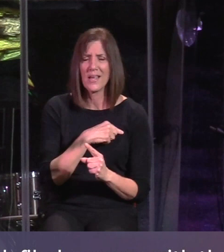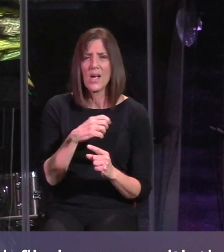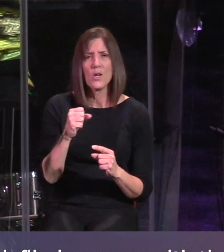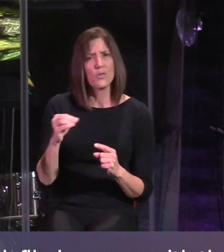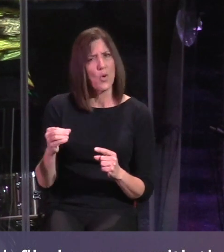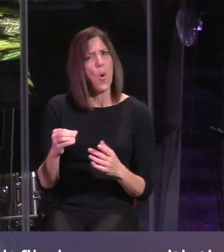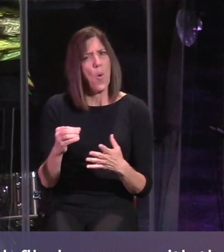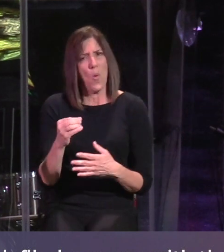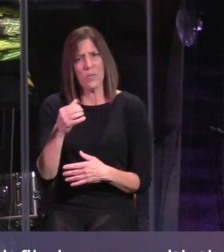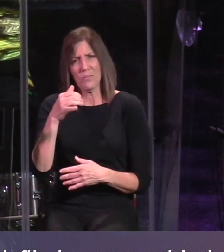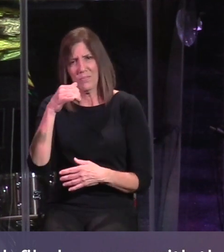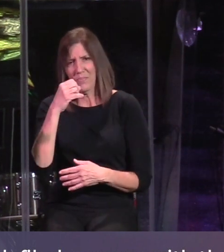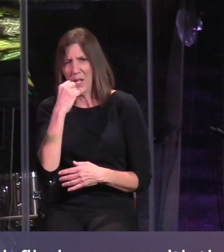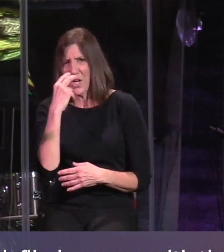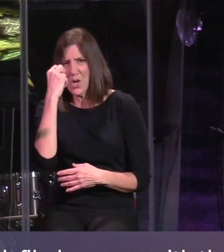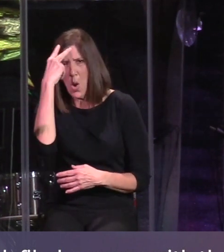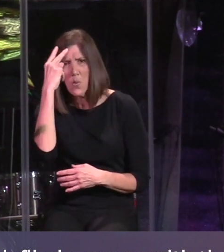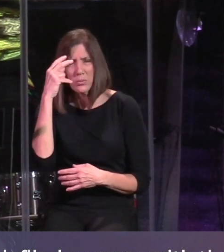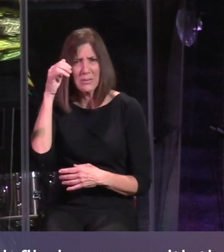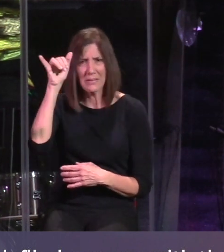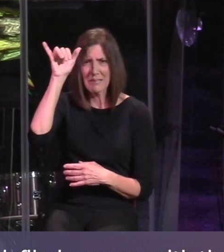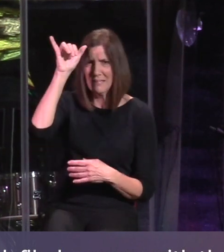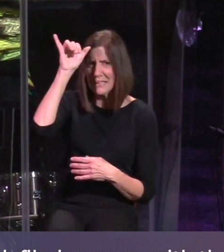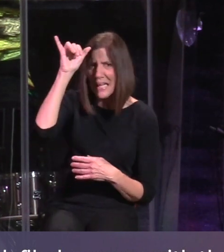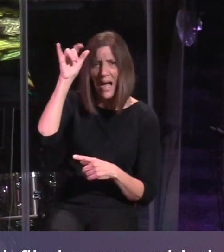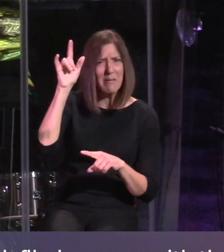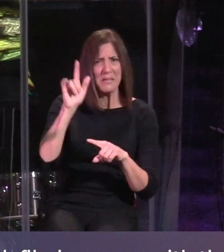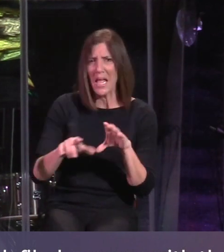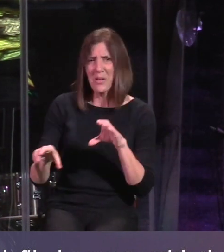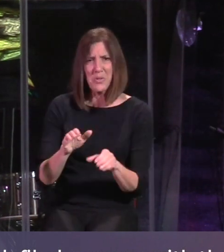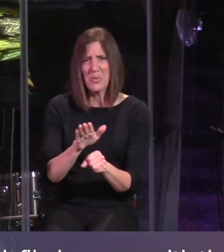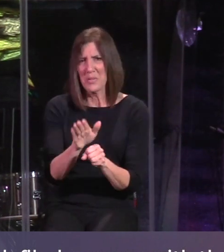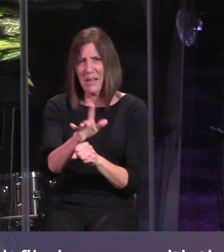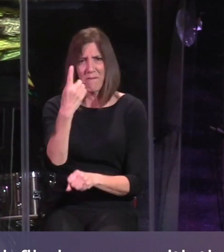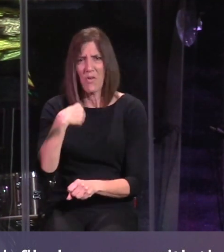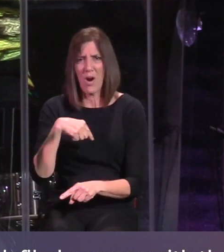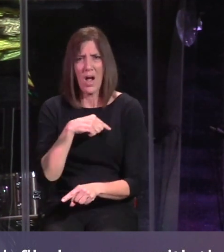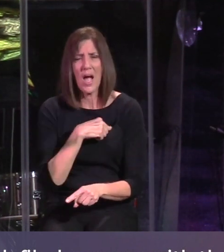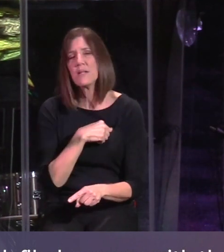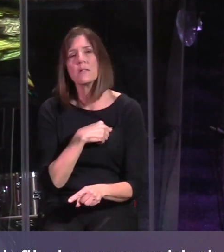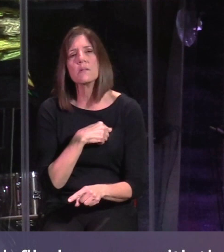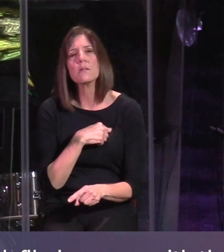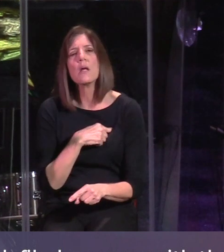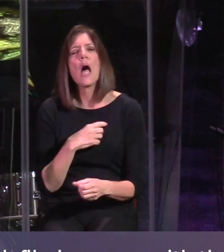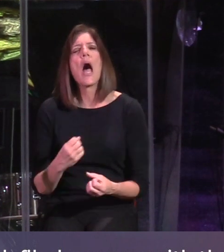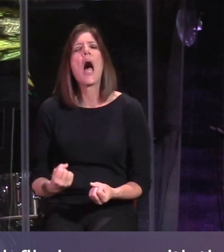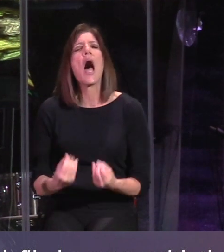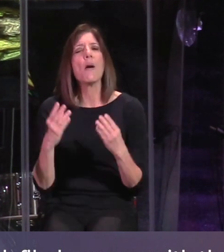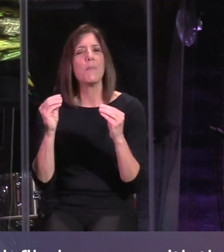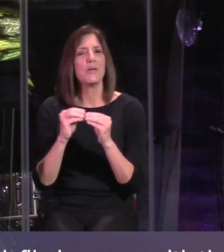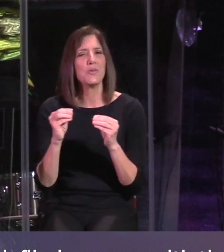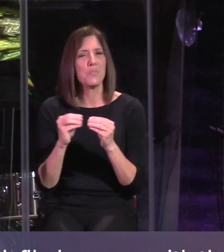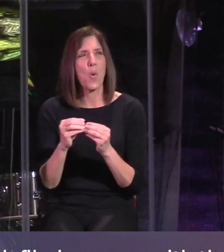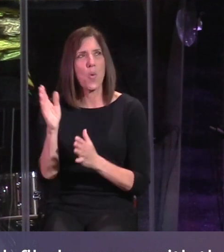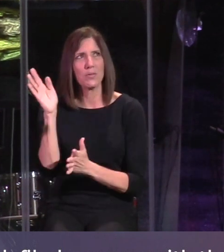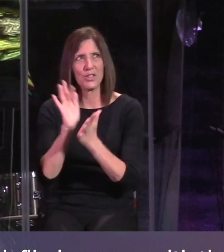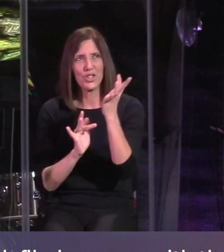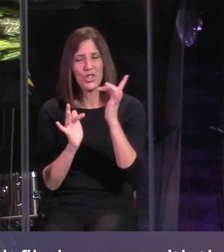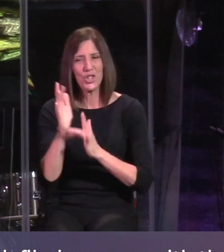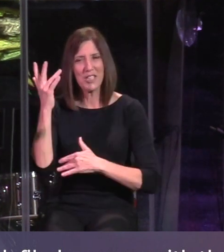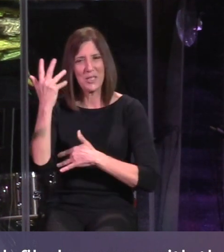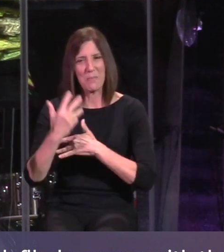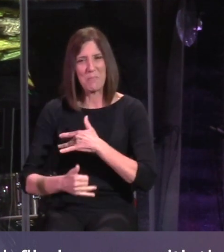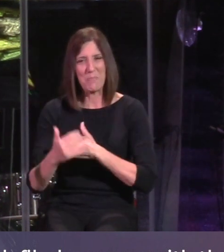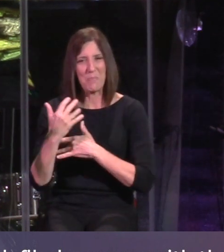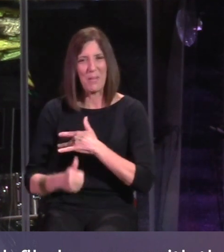of a heifer sanctify for the purification of the flesh, how much more will the blood of Christ, who through